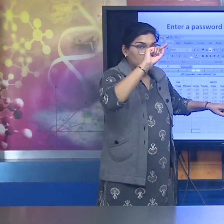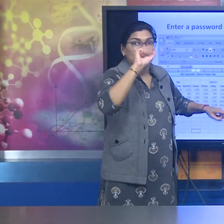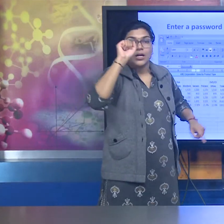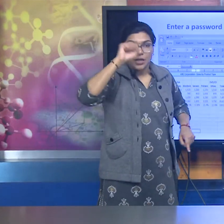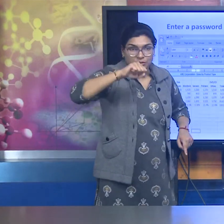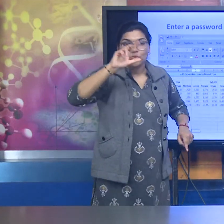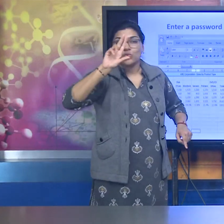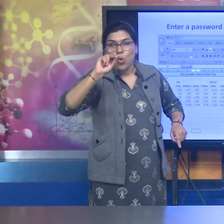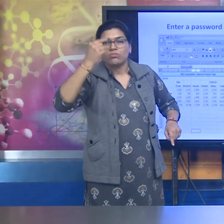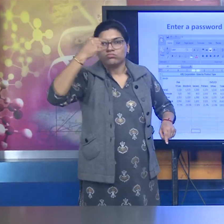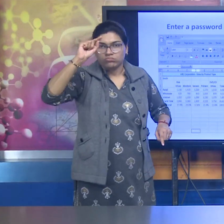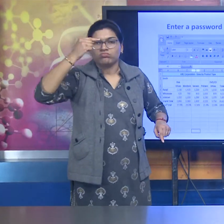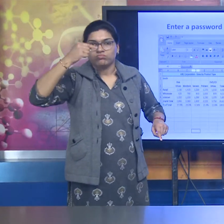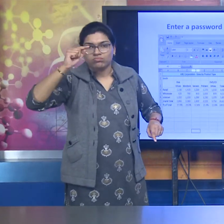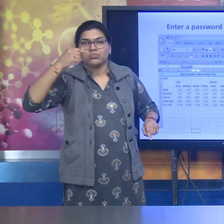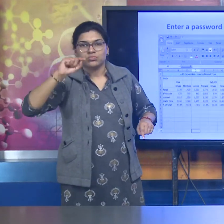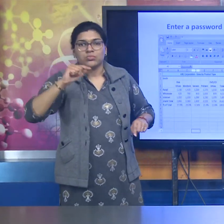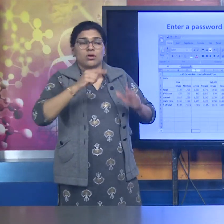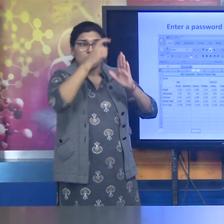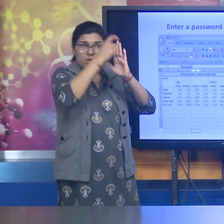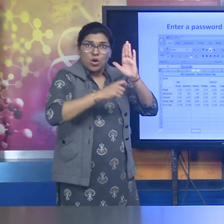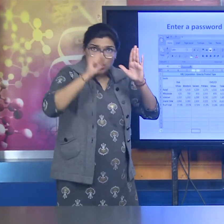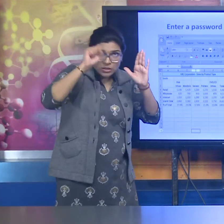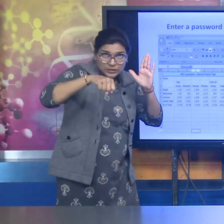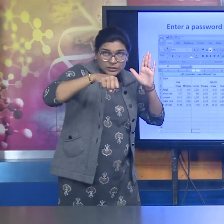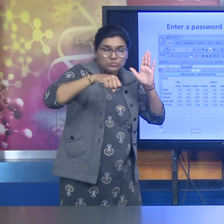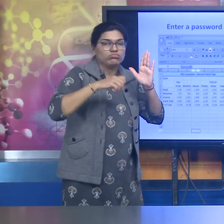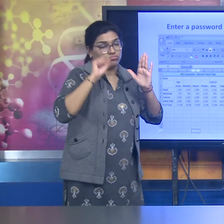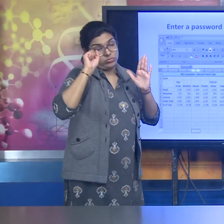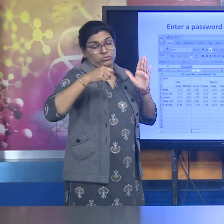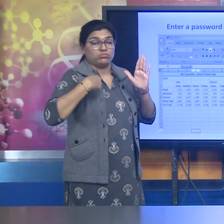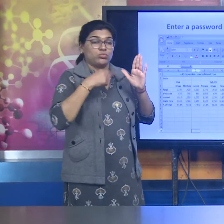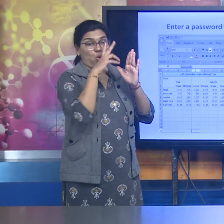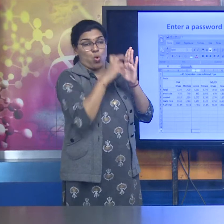previously and save it as you want.